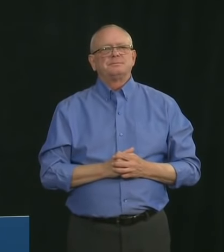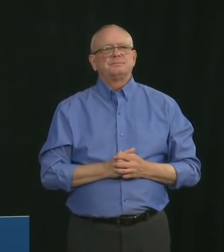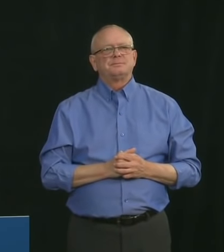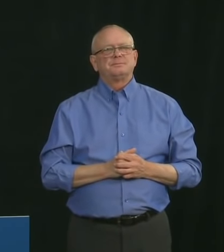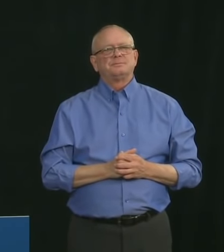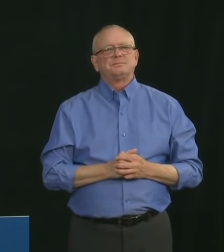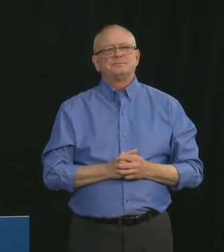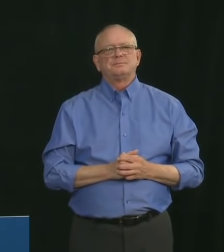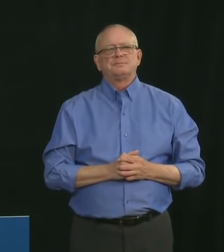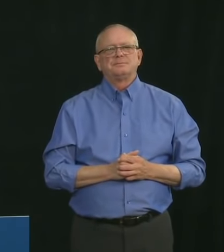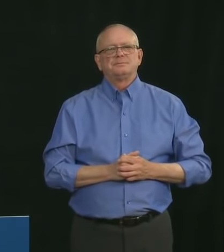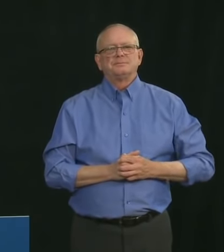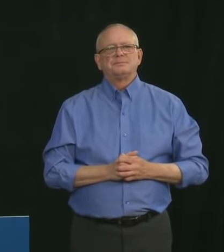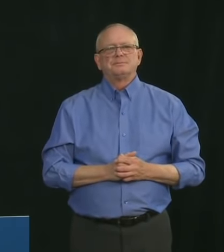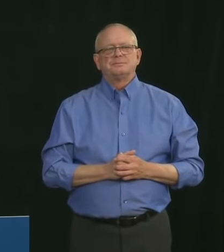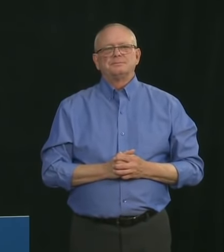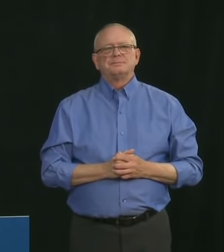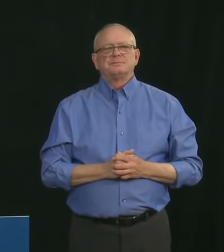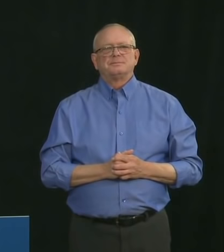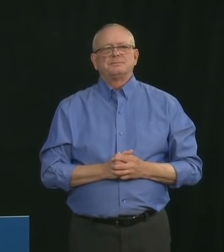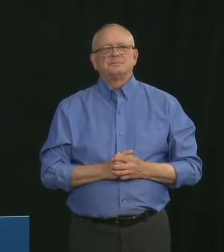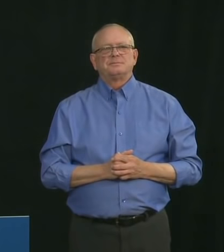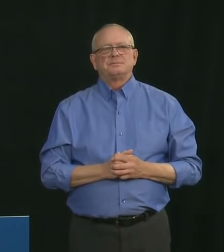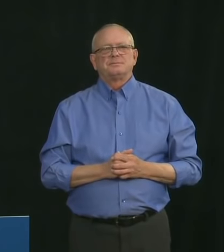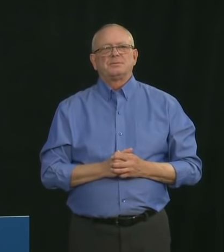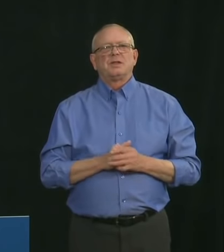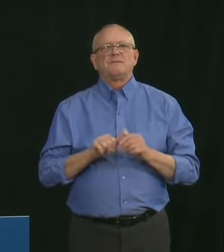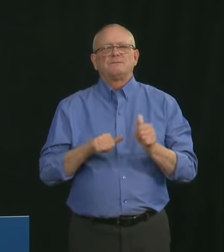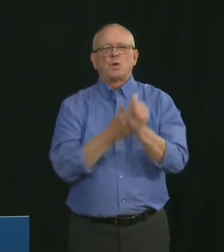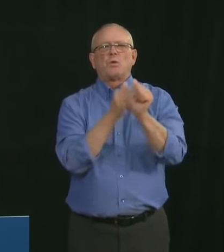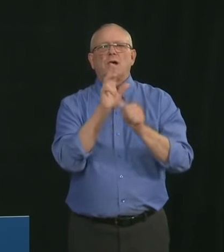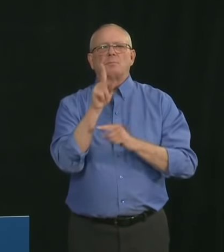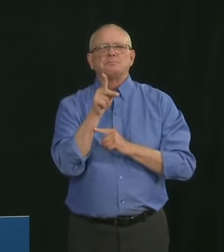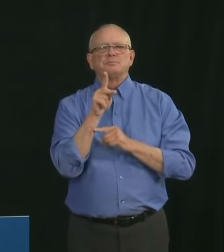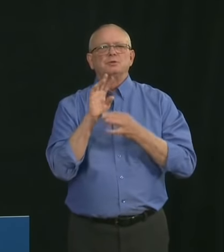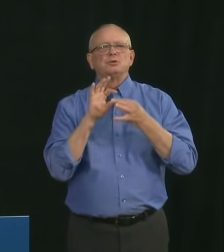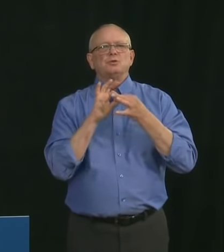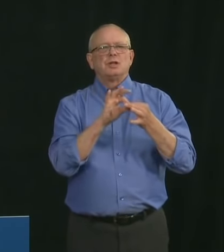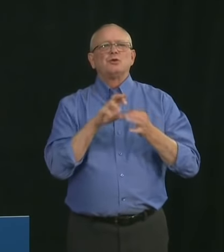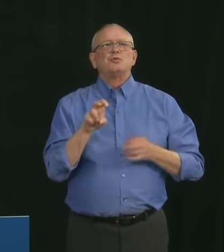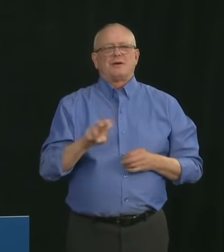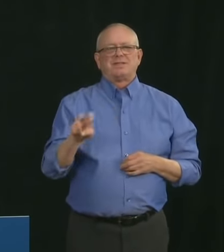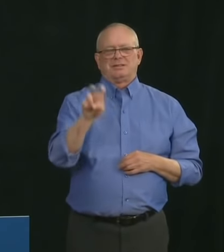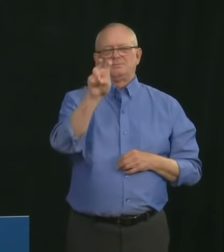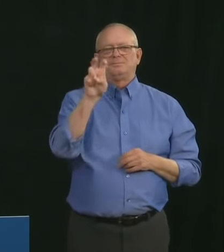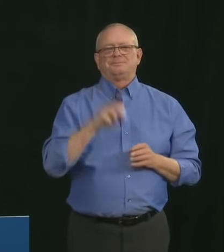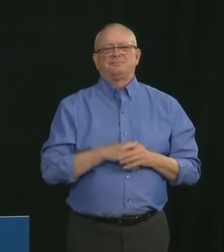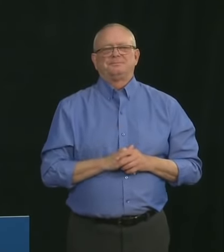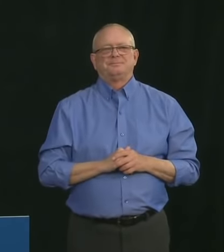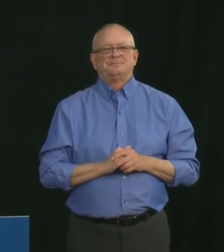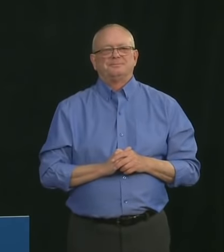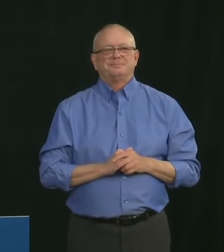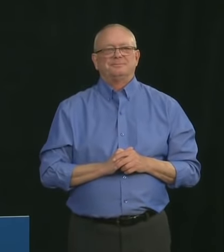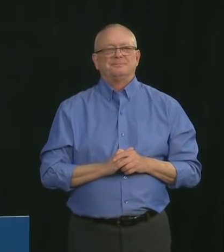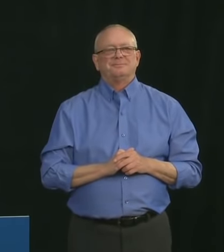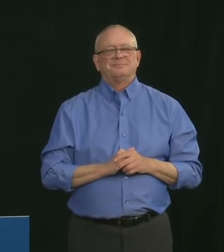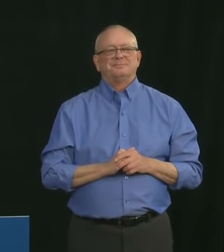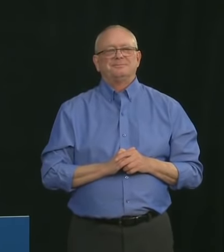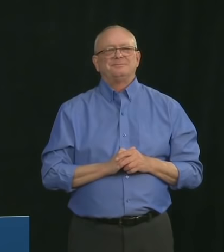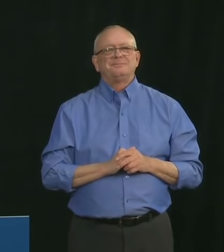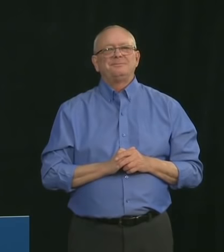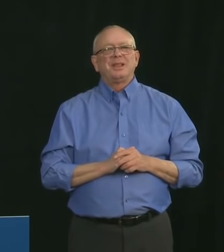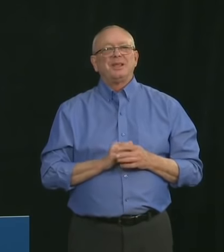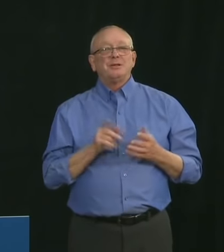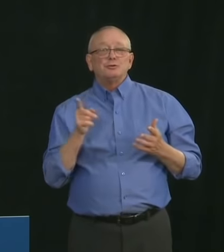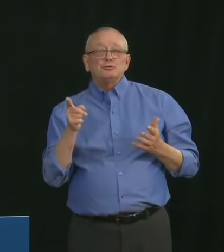a quick question or follow-up question to the travel question earlier. Dr. Hinshaw, you mentioned that you're recommending that